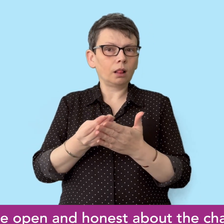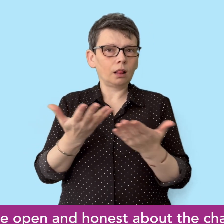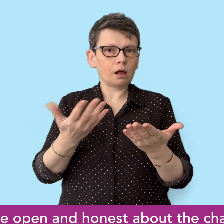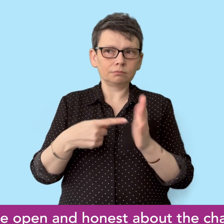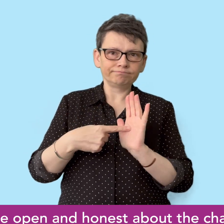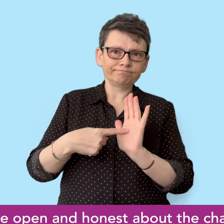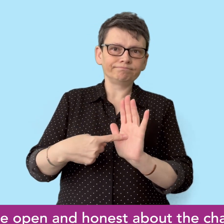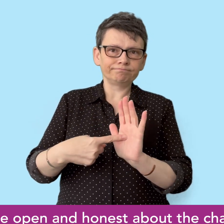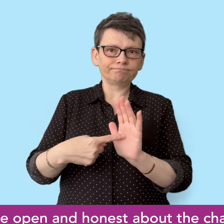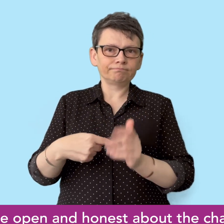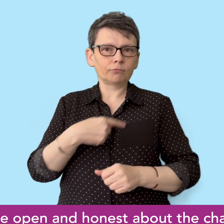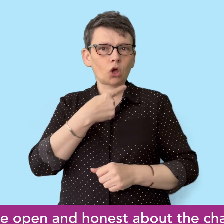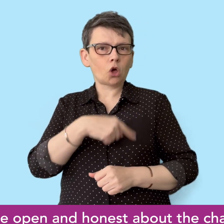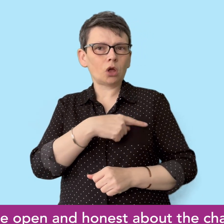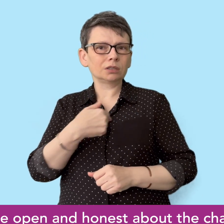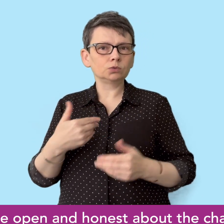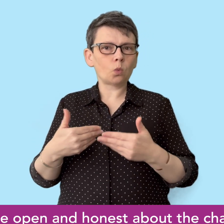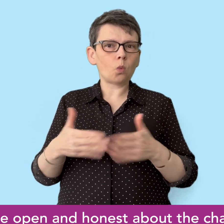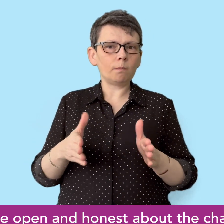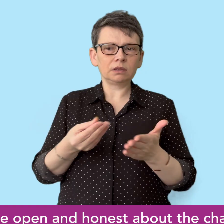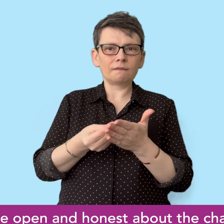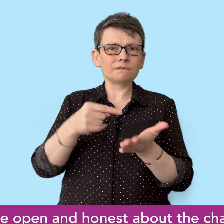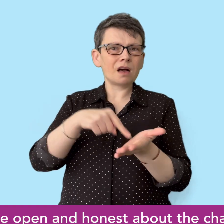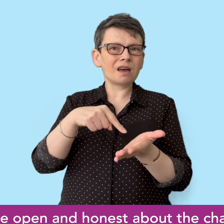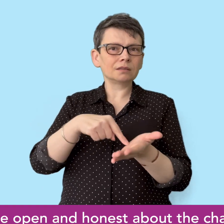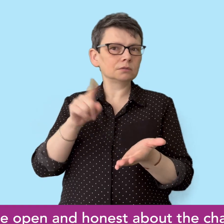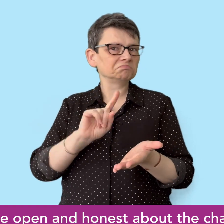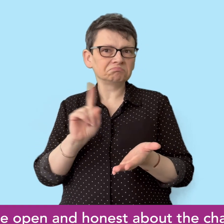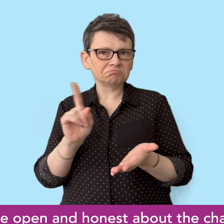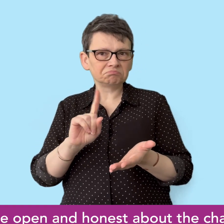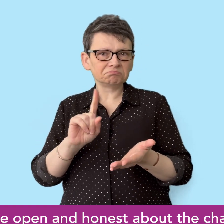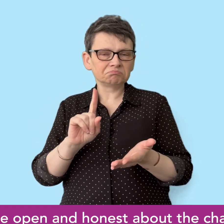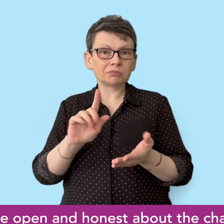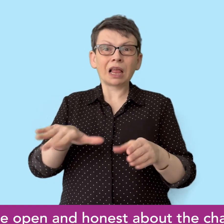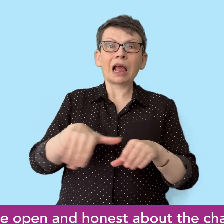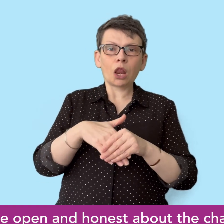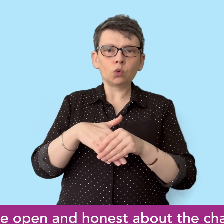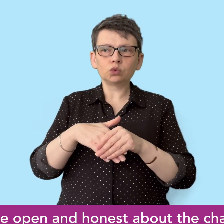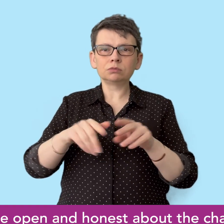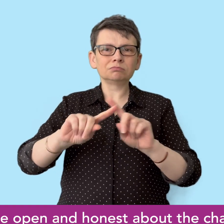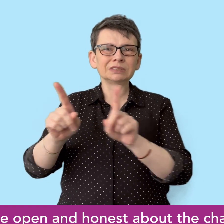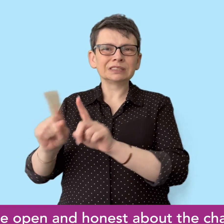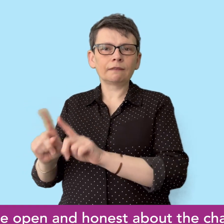Be open and honest about the charity's finances, including its assets.